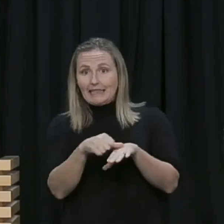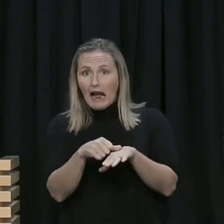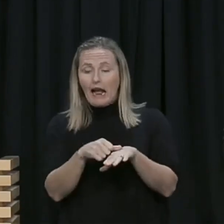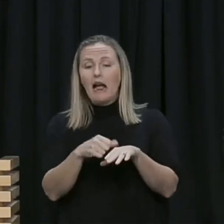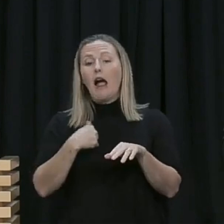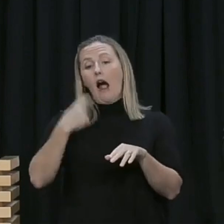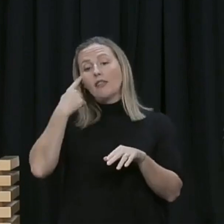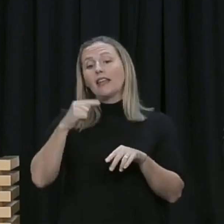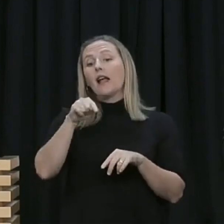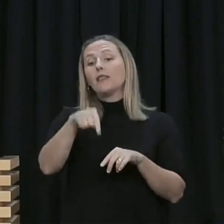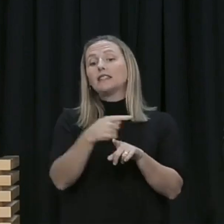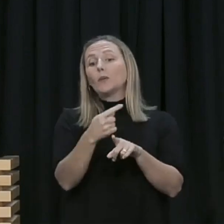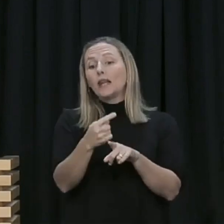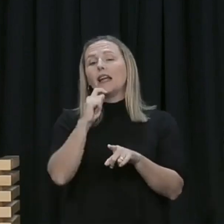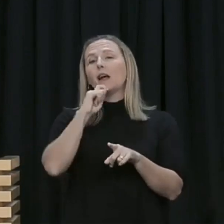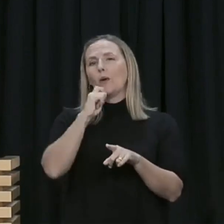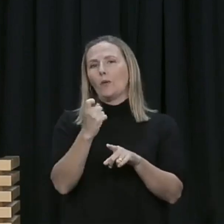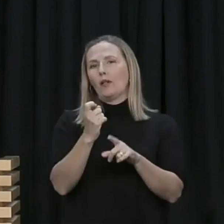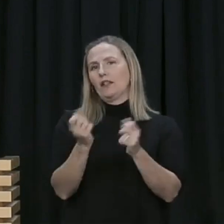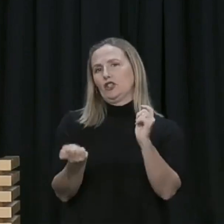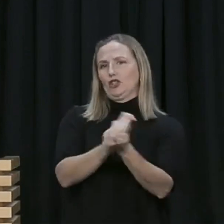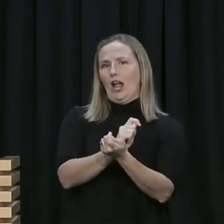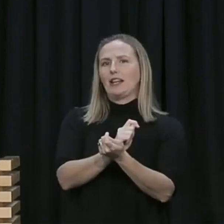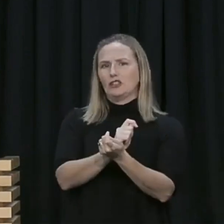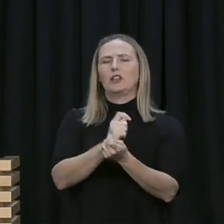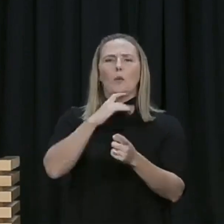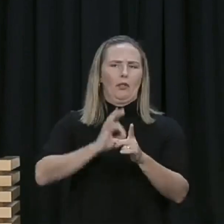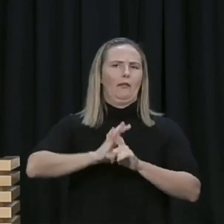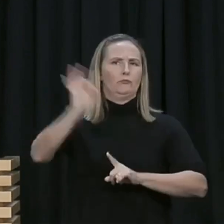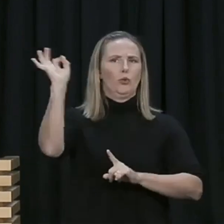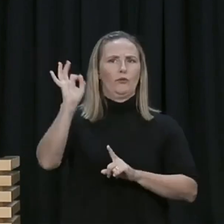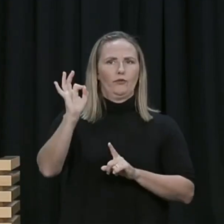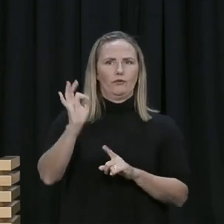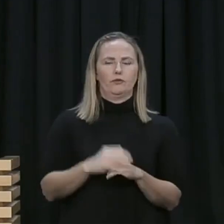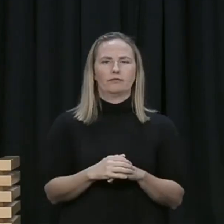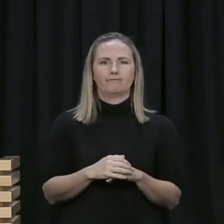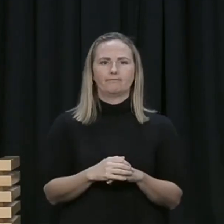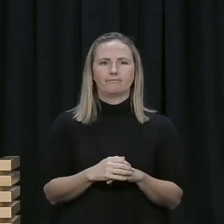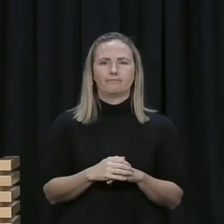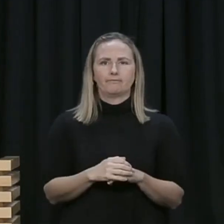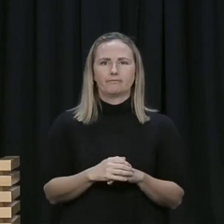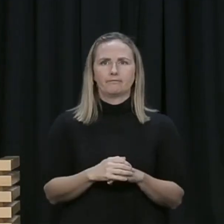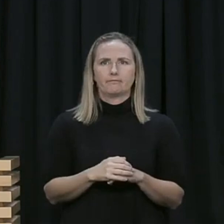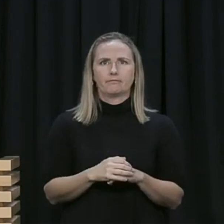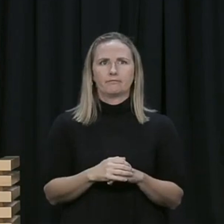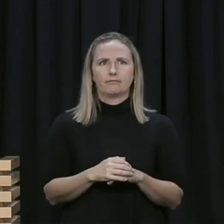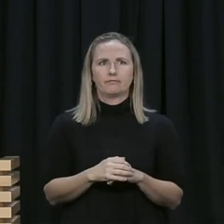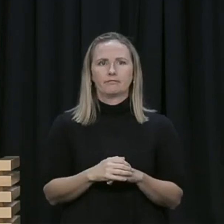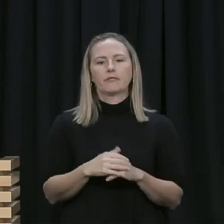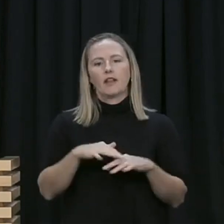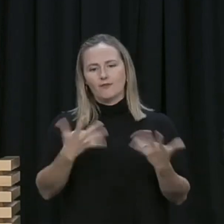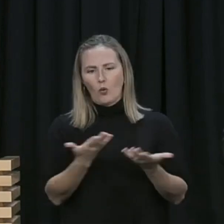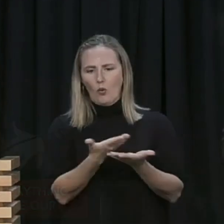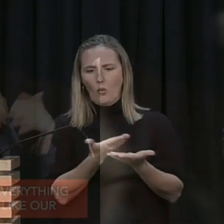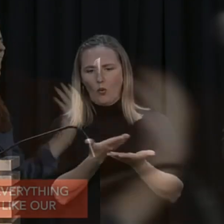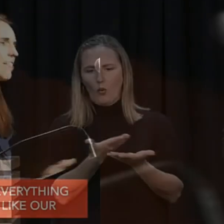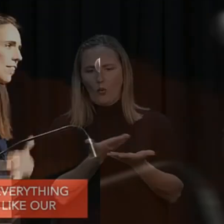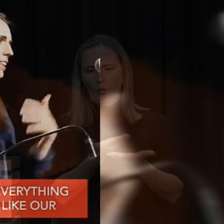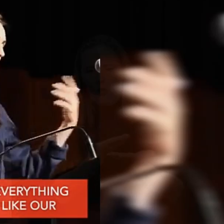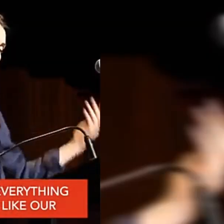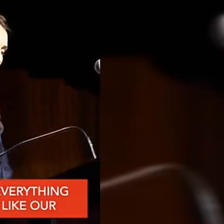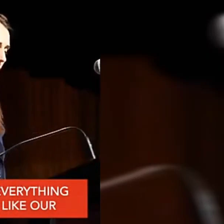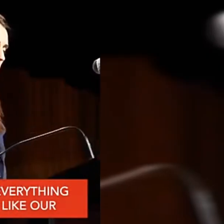later this week represents real and long overdue improvements to the support we provide to our most vulnerable.